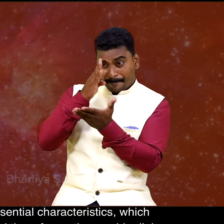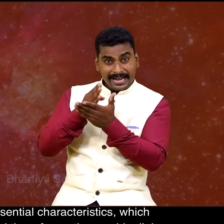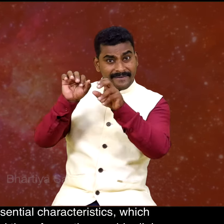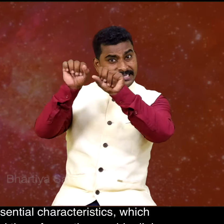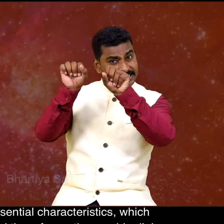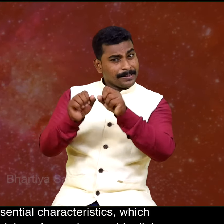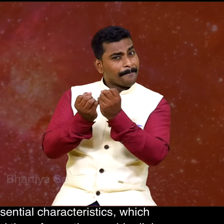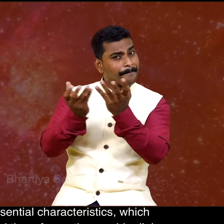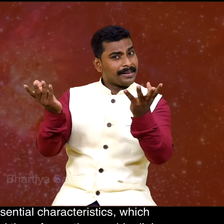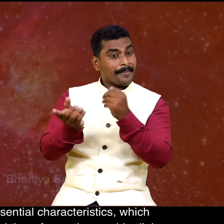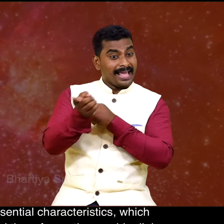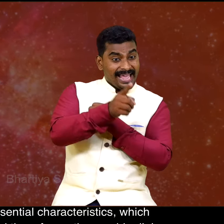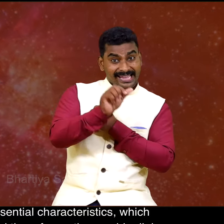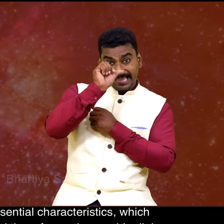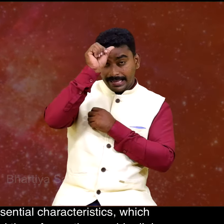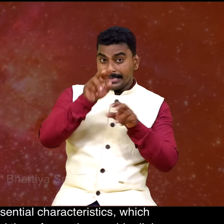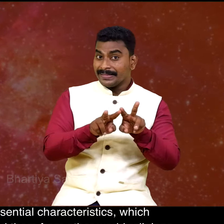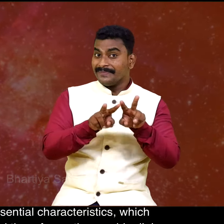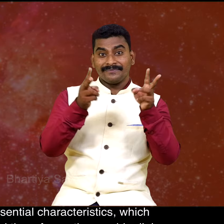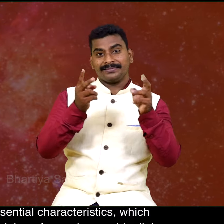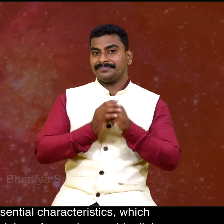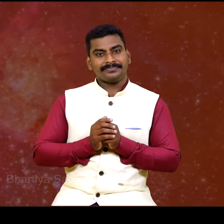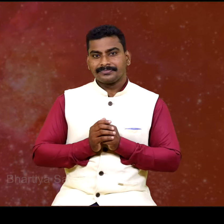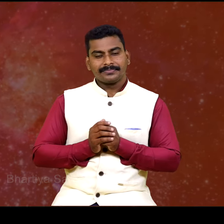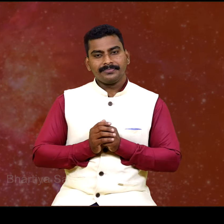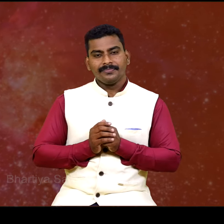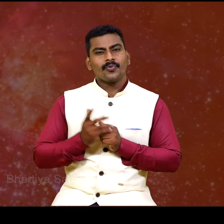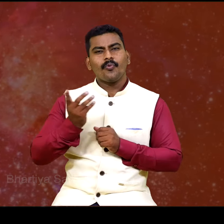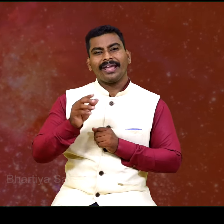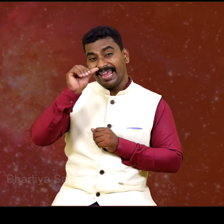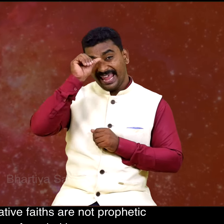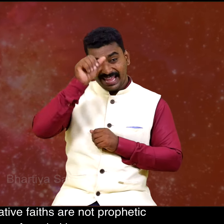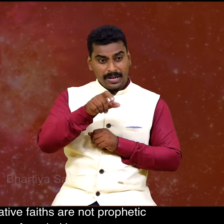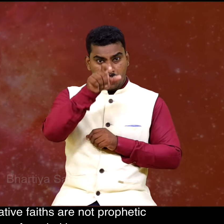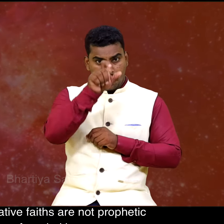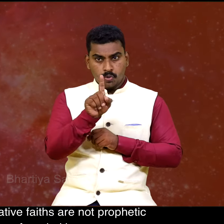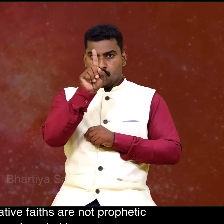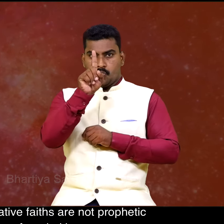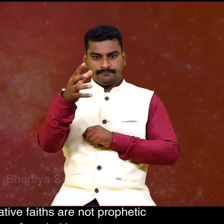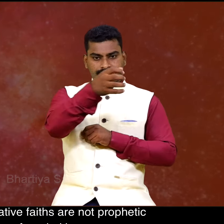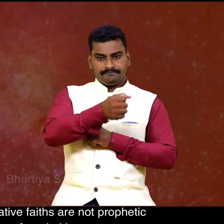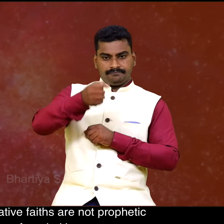other world religions. The native faiths are not prophetic